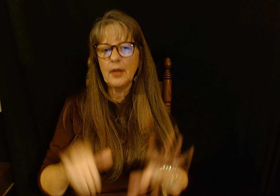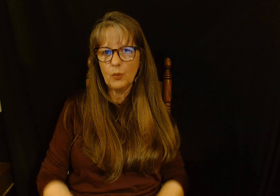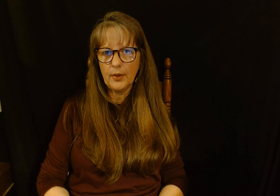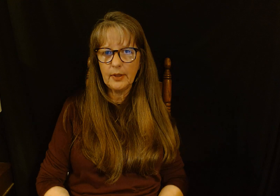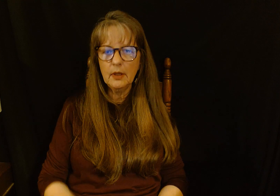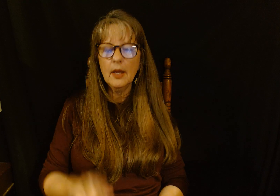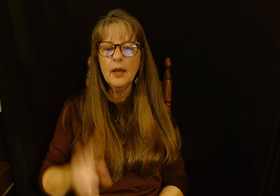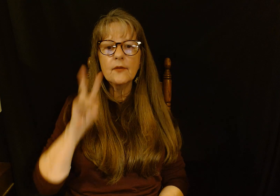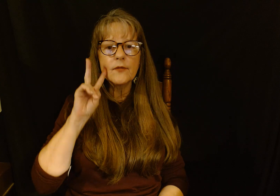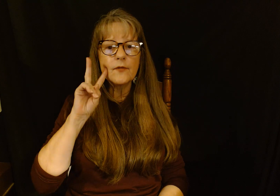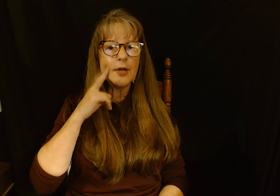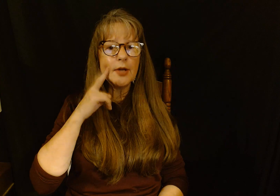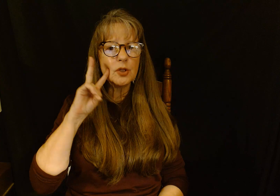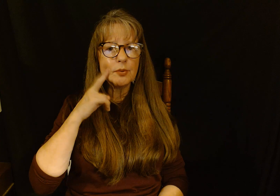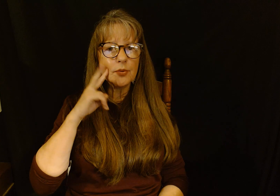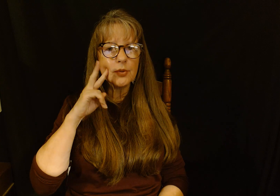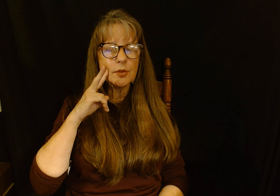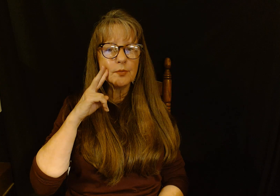point. Vegetables,